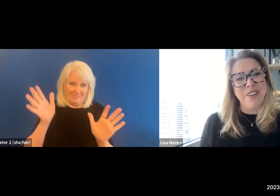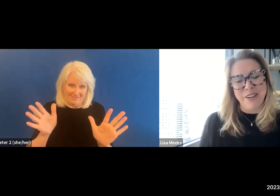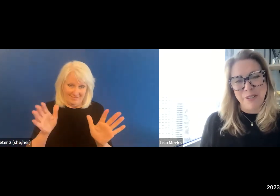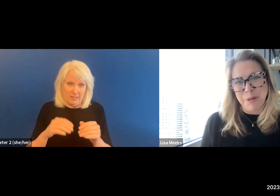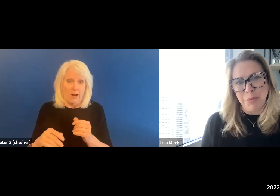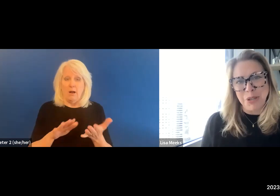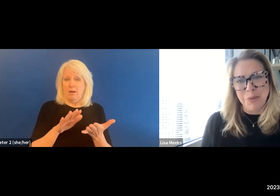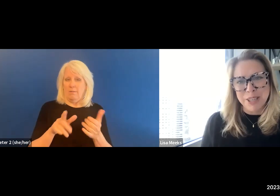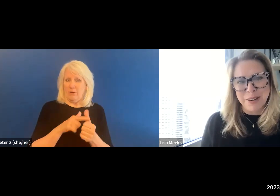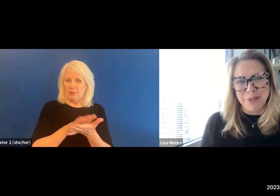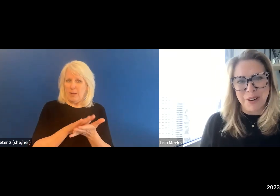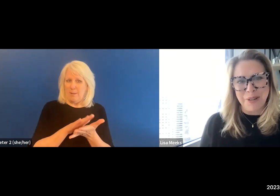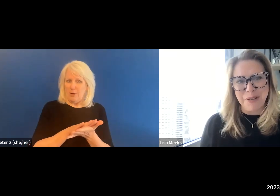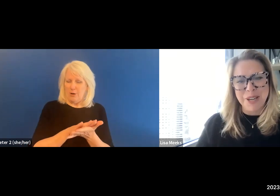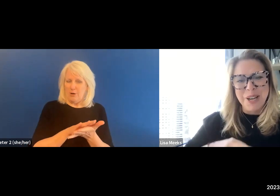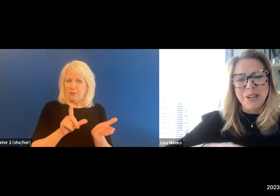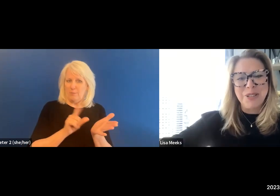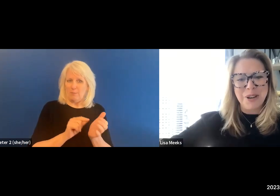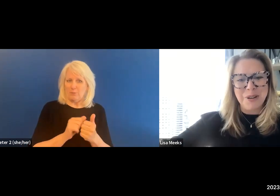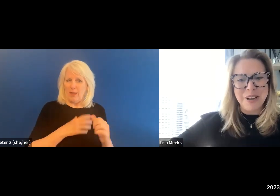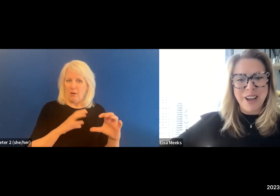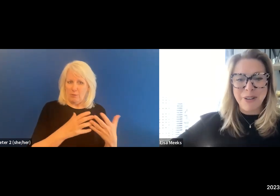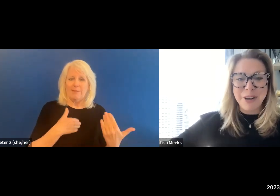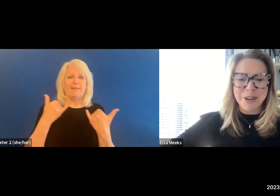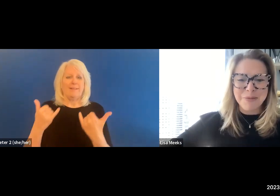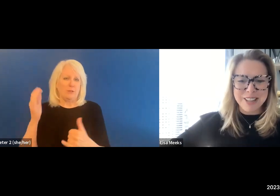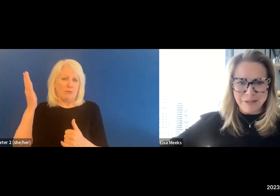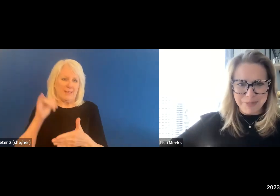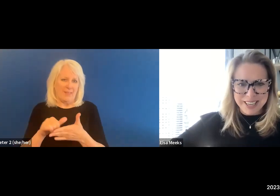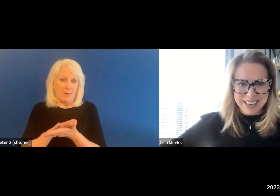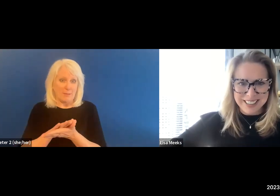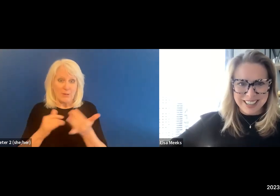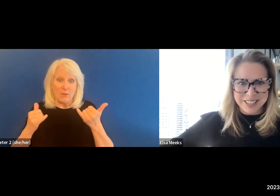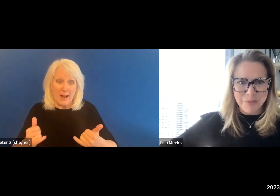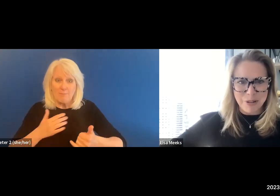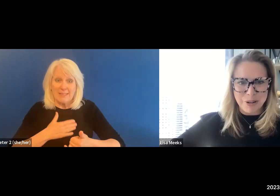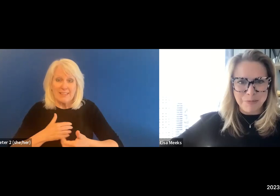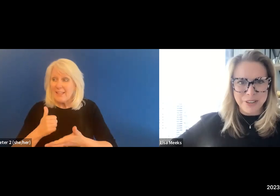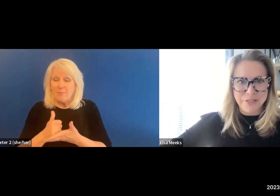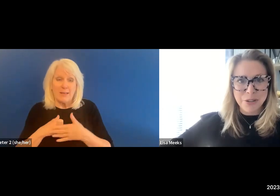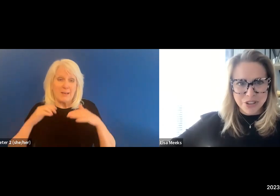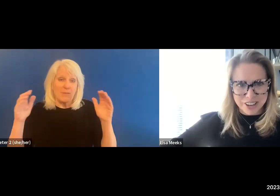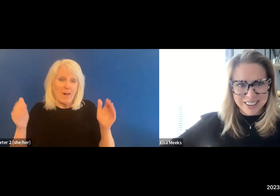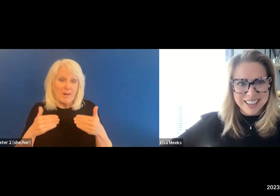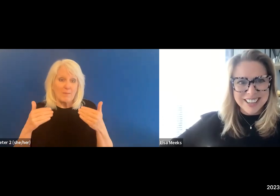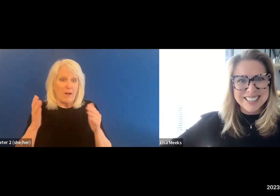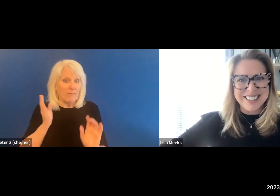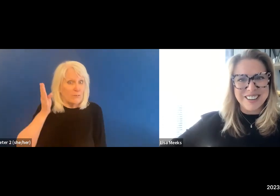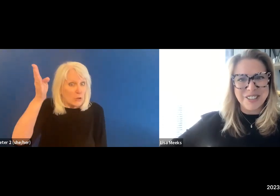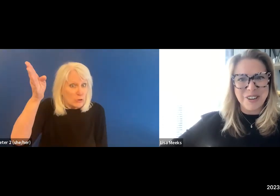that was the very first paper she worked on with our group. So if everyone will help me, I'd like to welcome